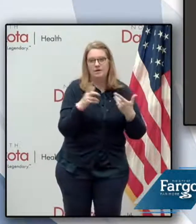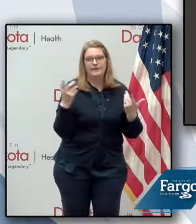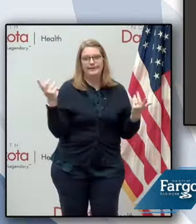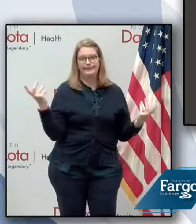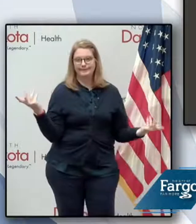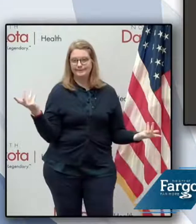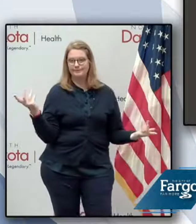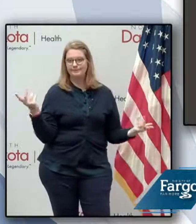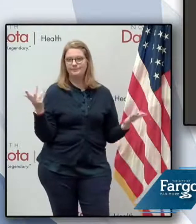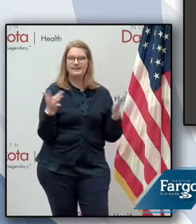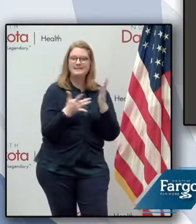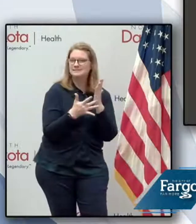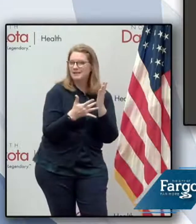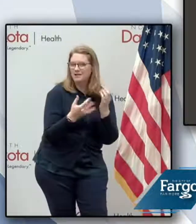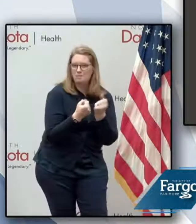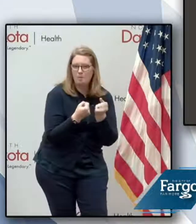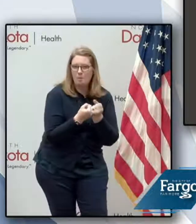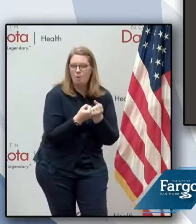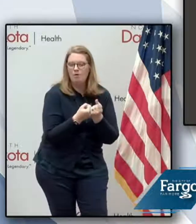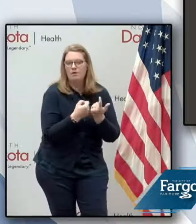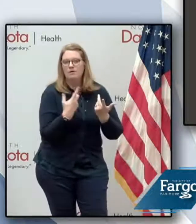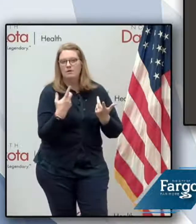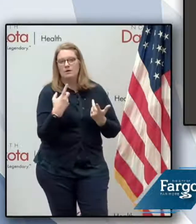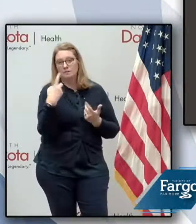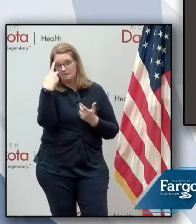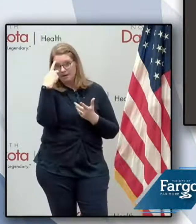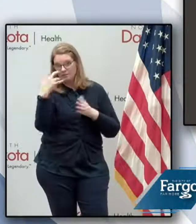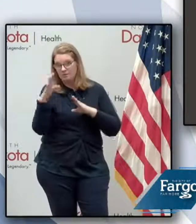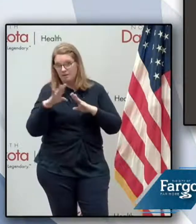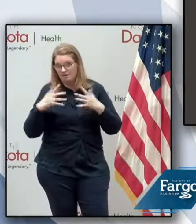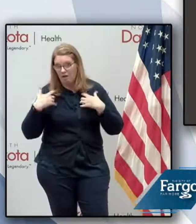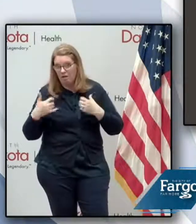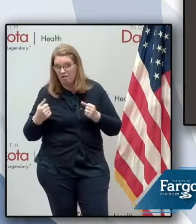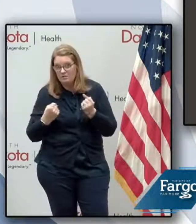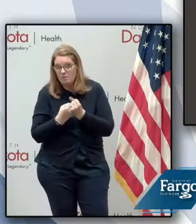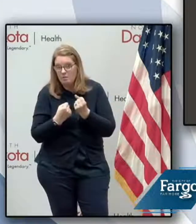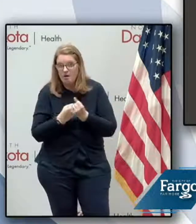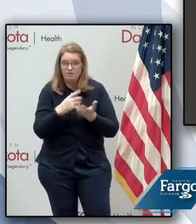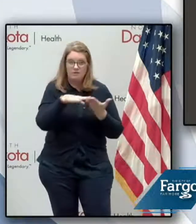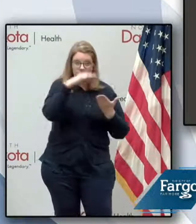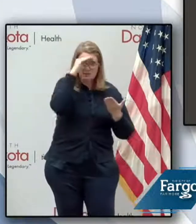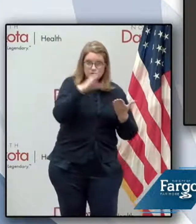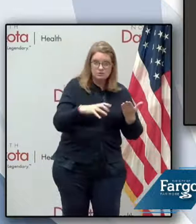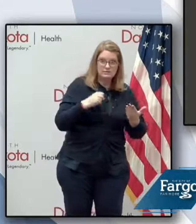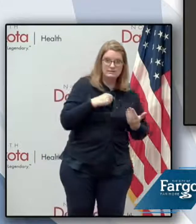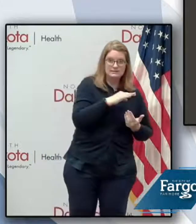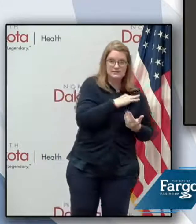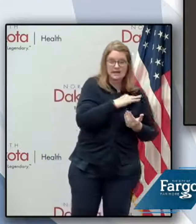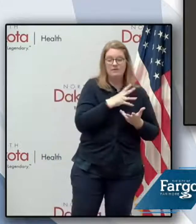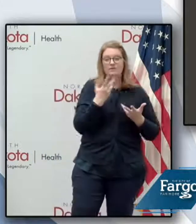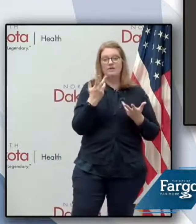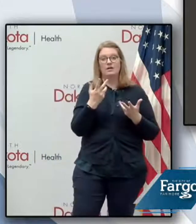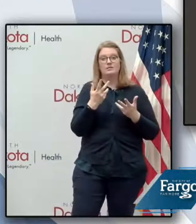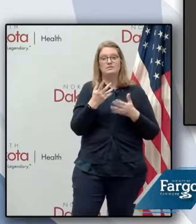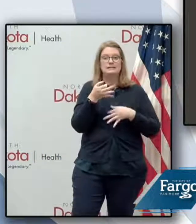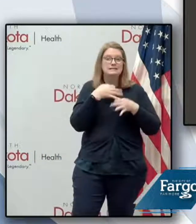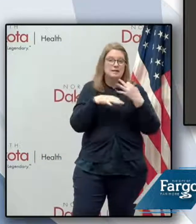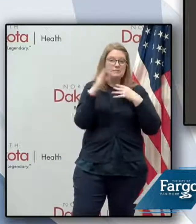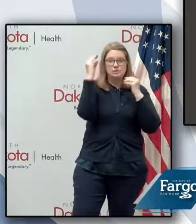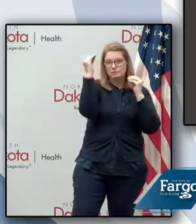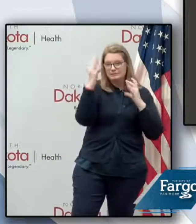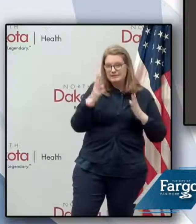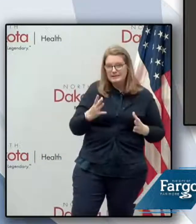on tech support, mental and behavioral health support for students and staff, personnel-related costs, including substitute